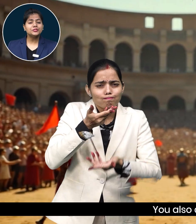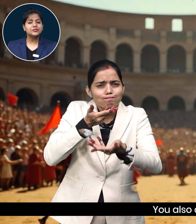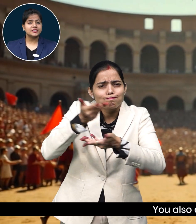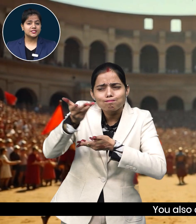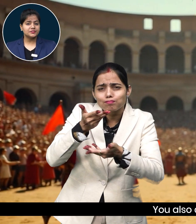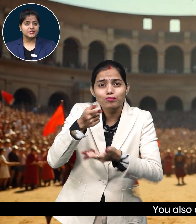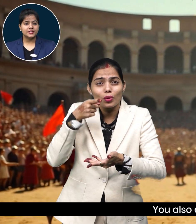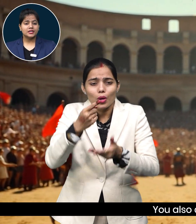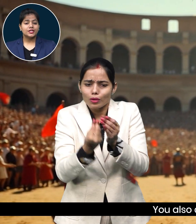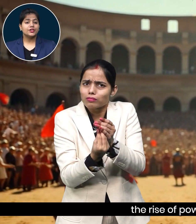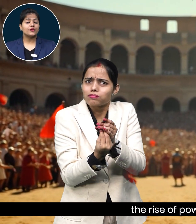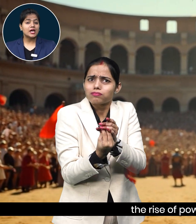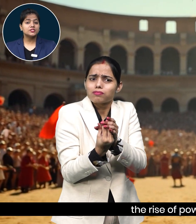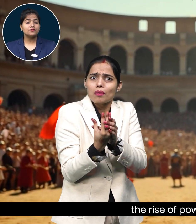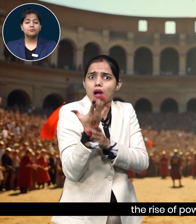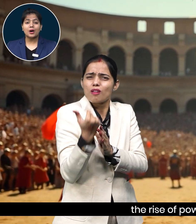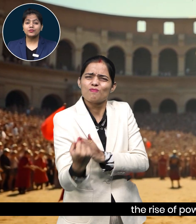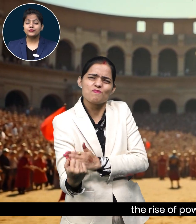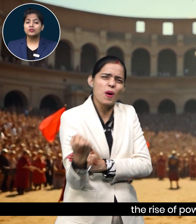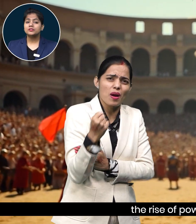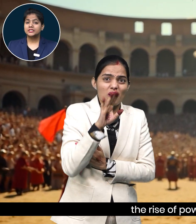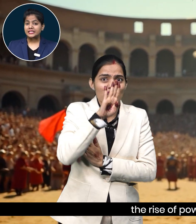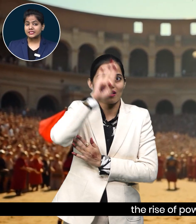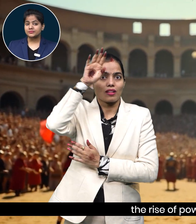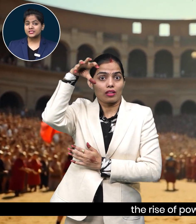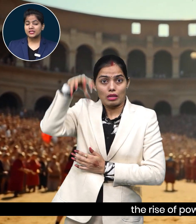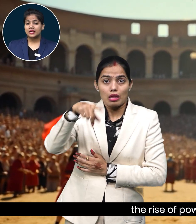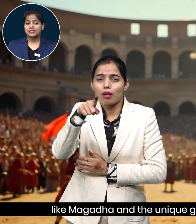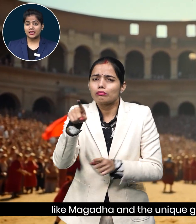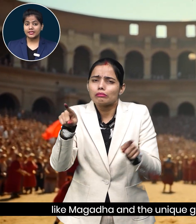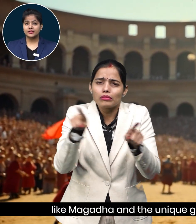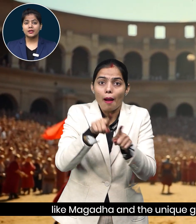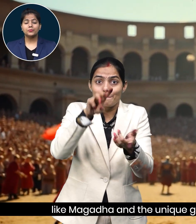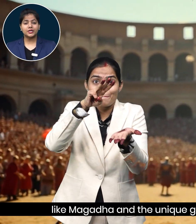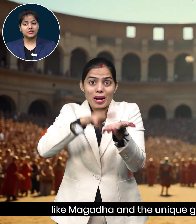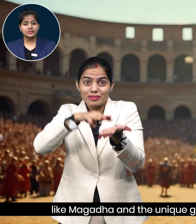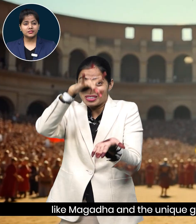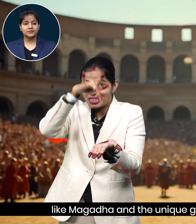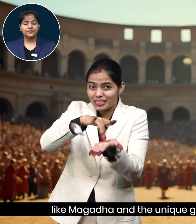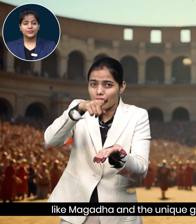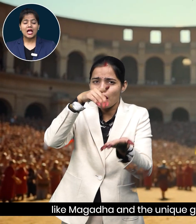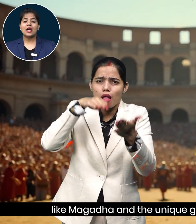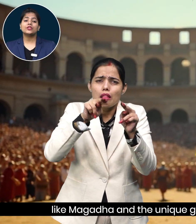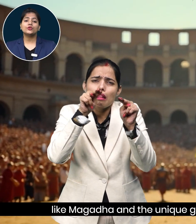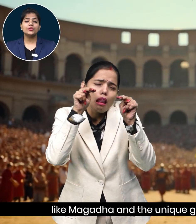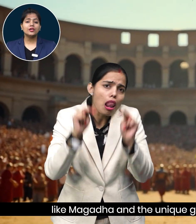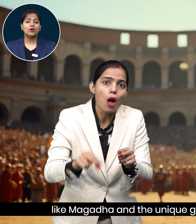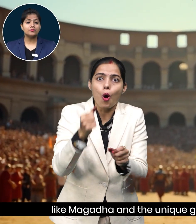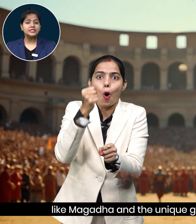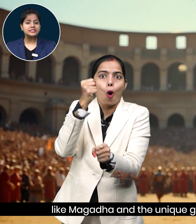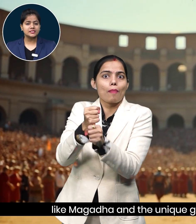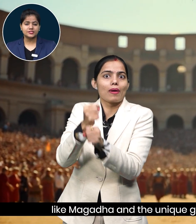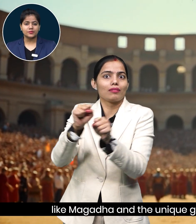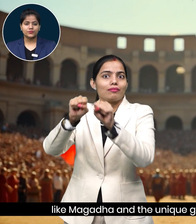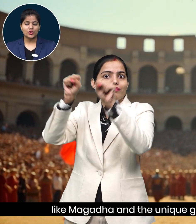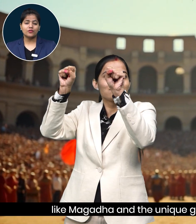You also discovered the rise of powerful kingdoms like Magadha and the unique